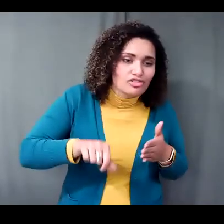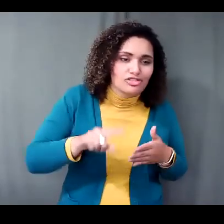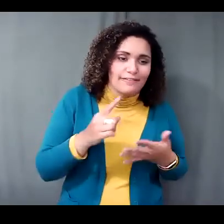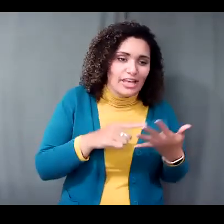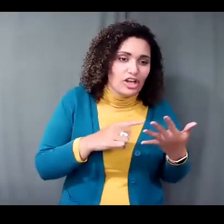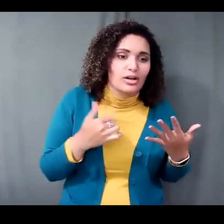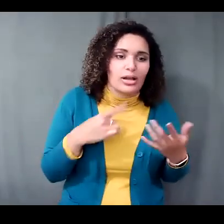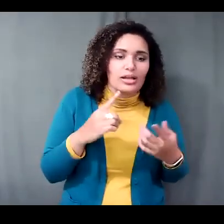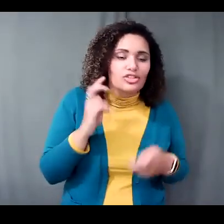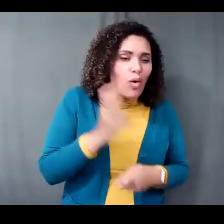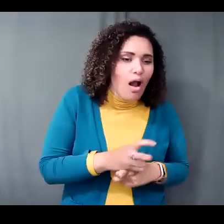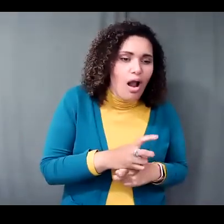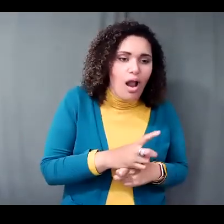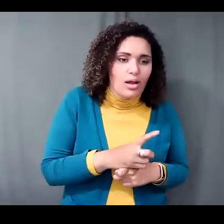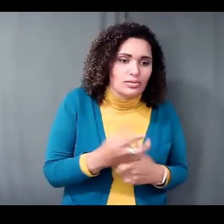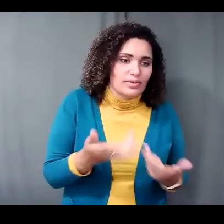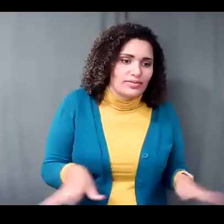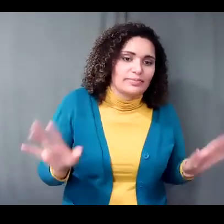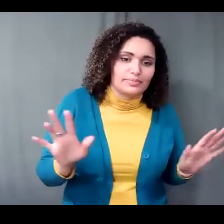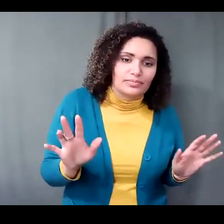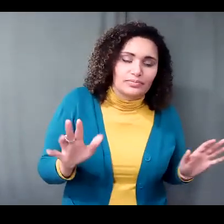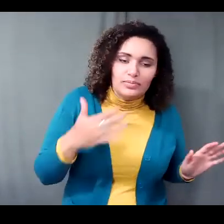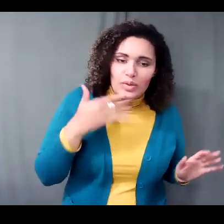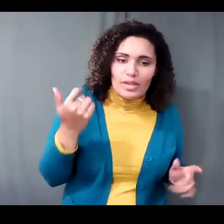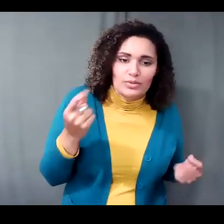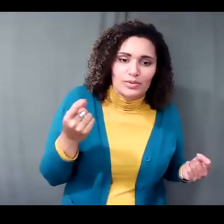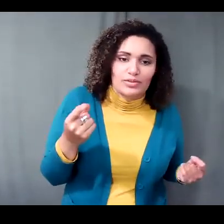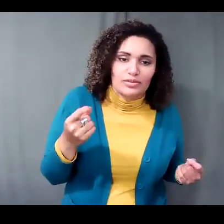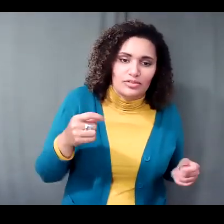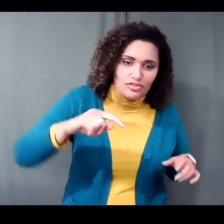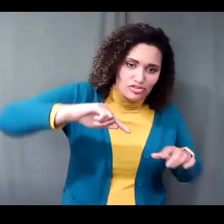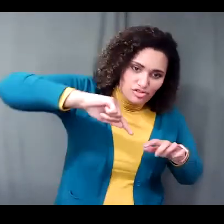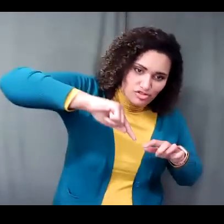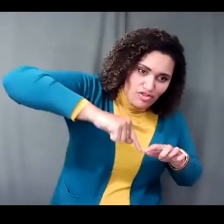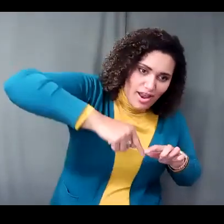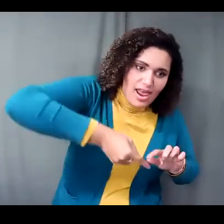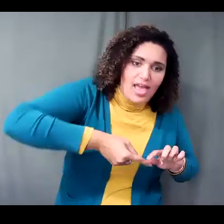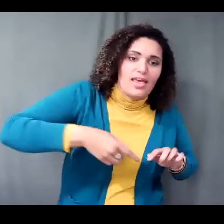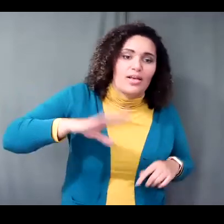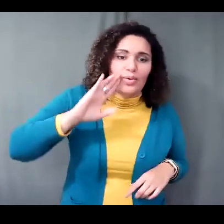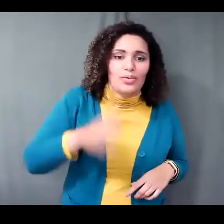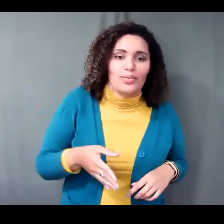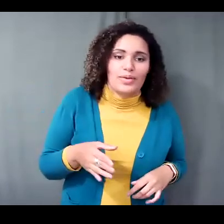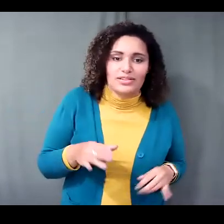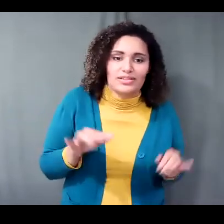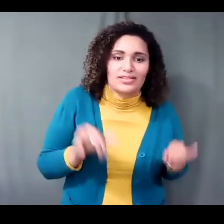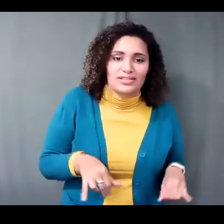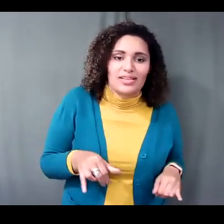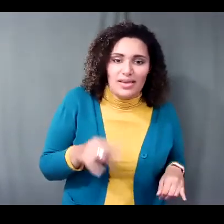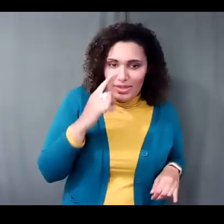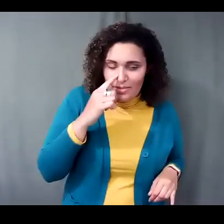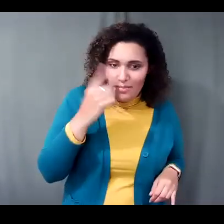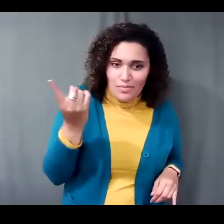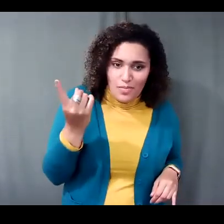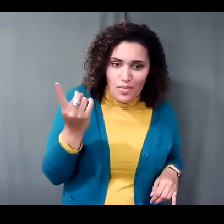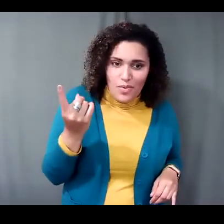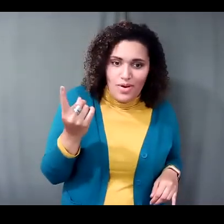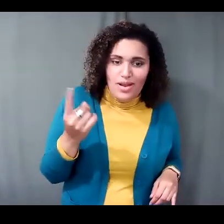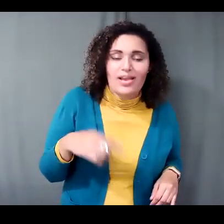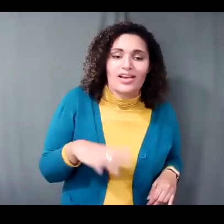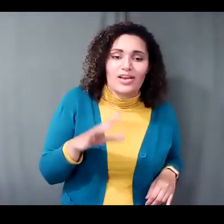what's the hold on the Hungarian word for buttons? Lesson. Is that putanyos or whatever it is? Their sweet wines are rated by